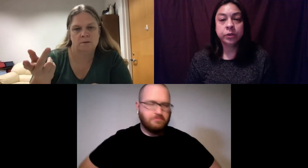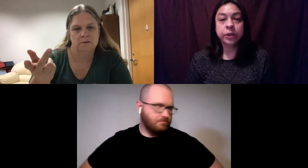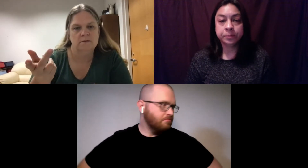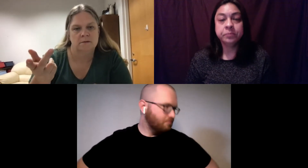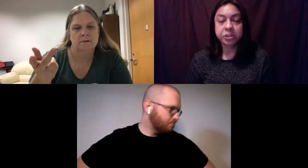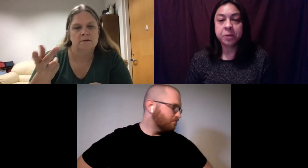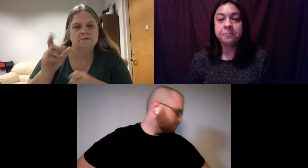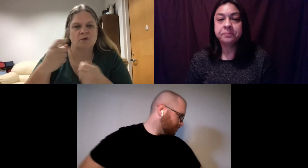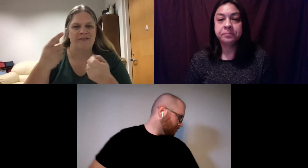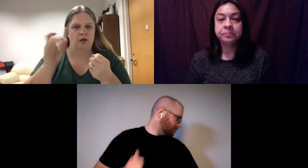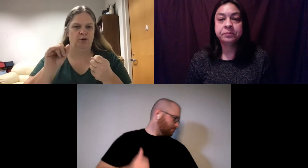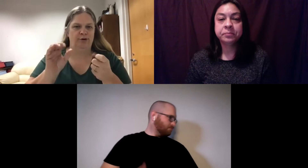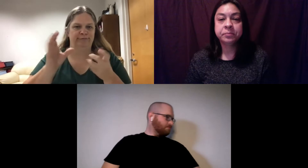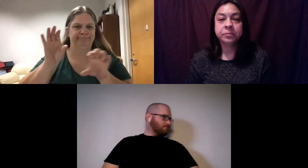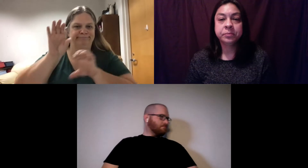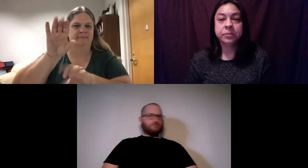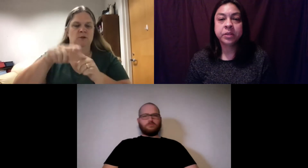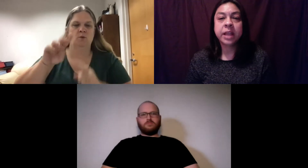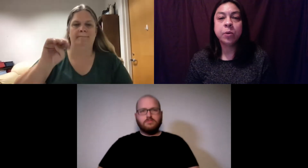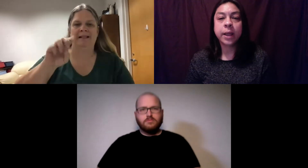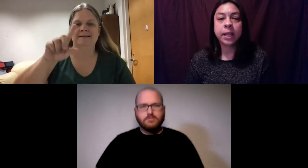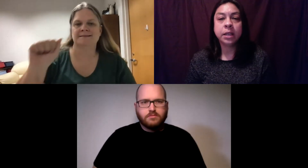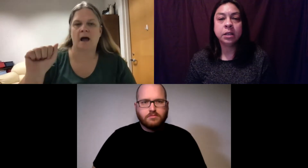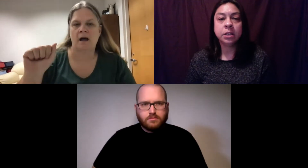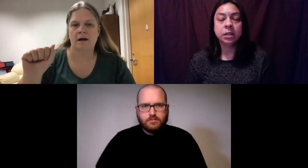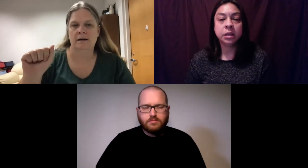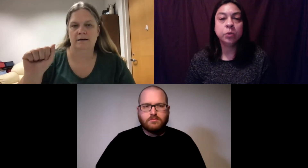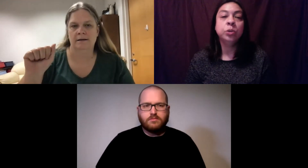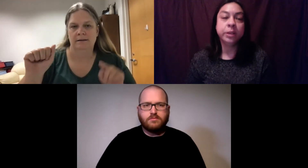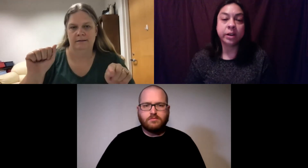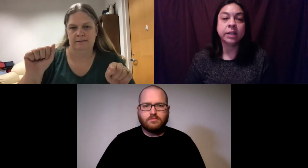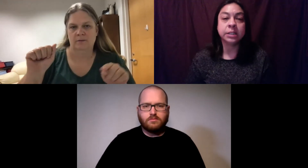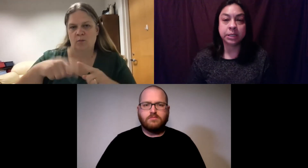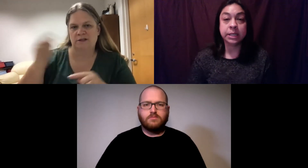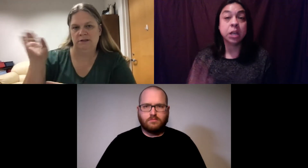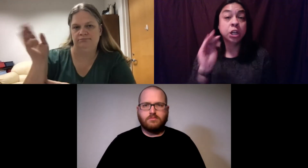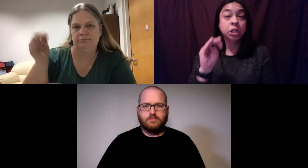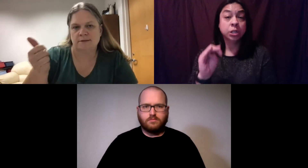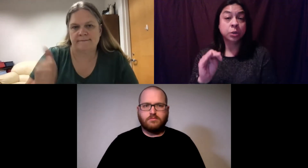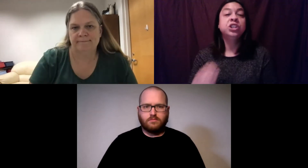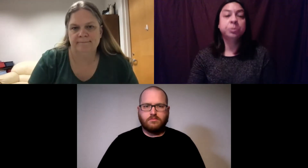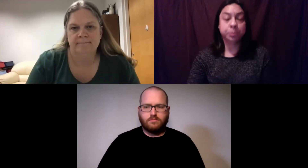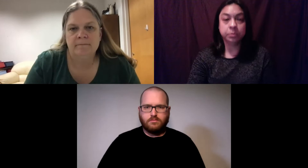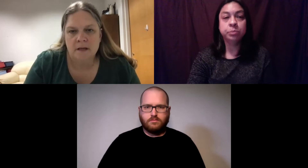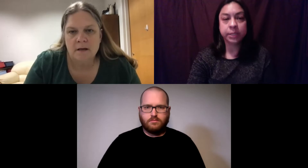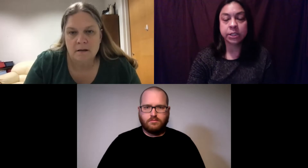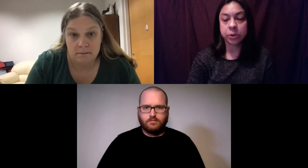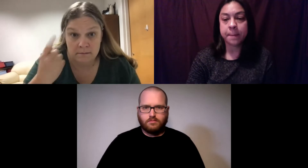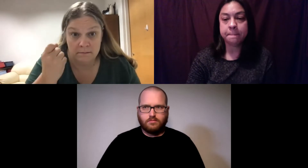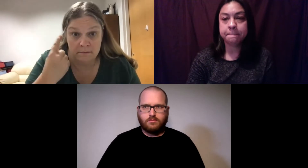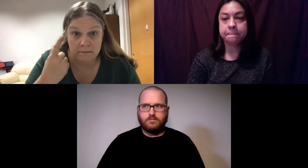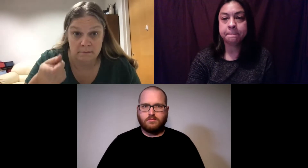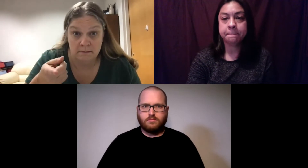The two of you, so. And then that way you'll be there next to Melissa when she presents,